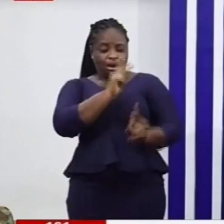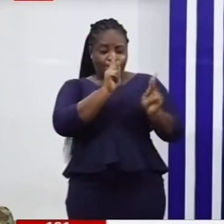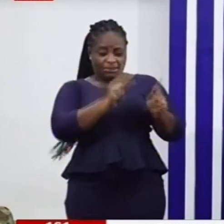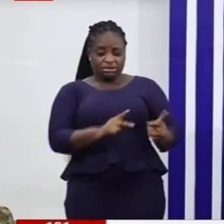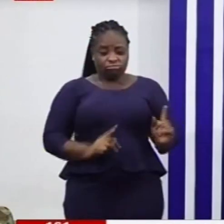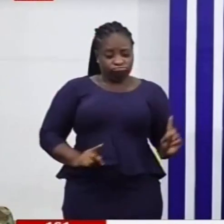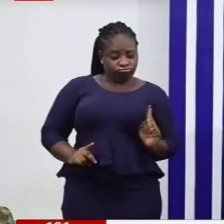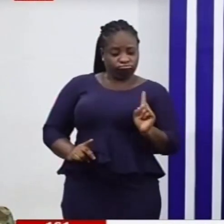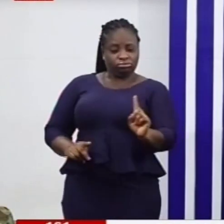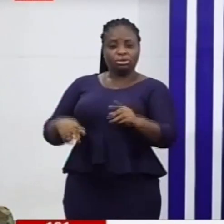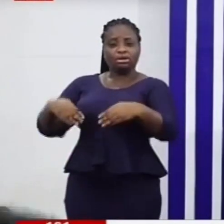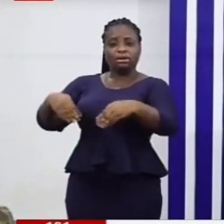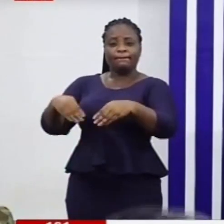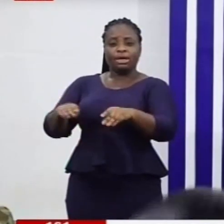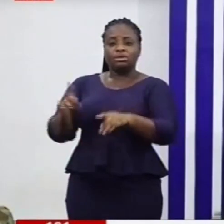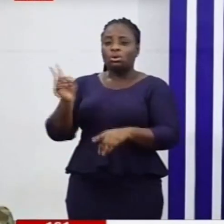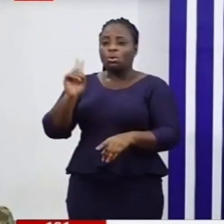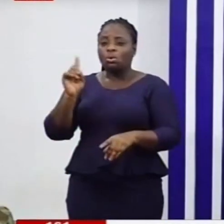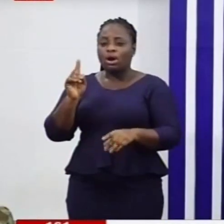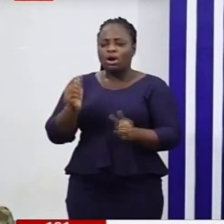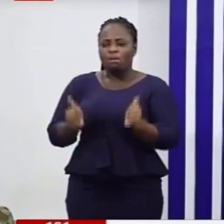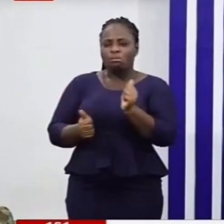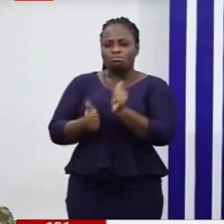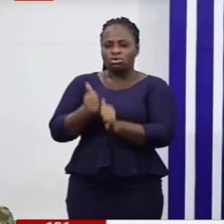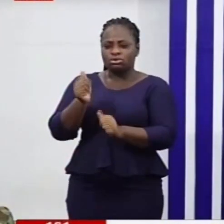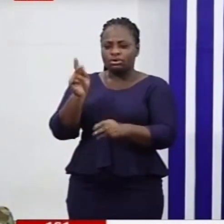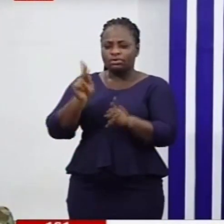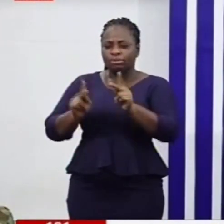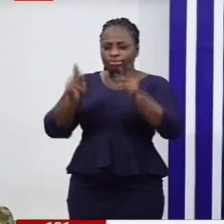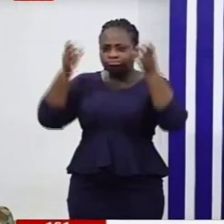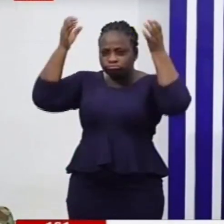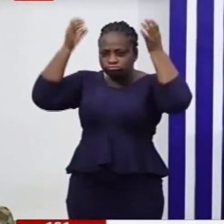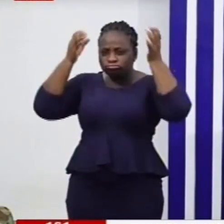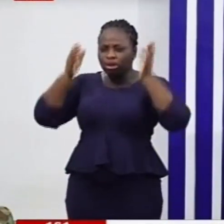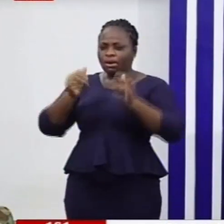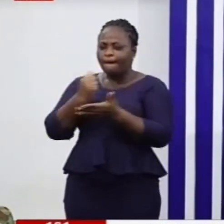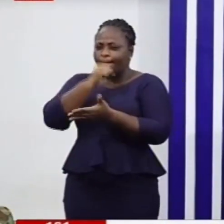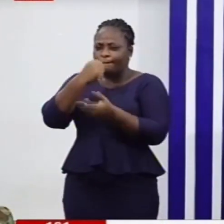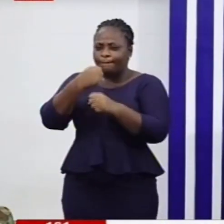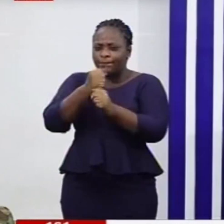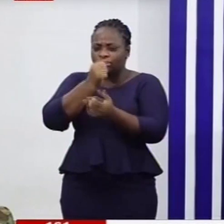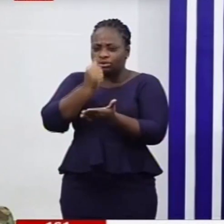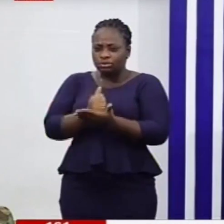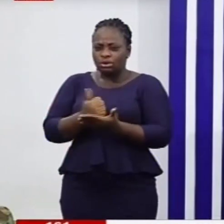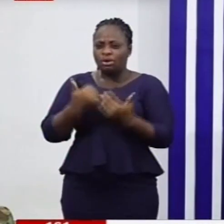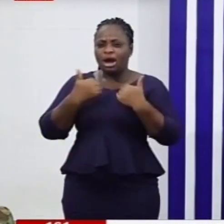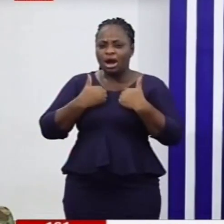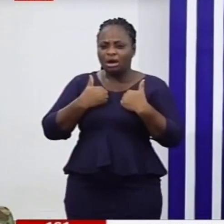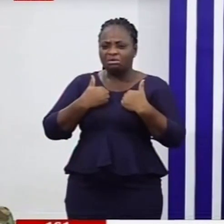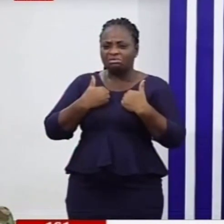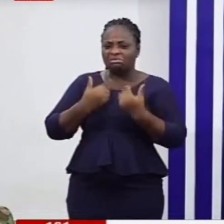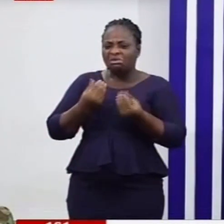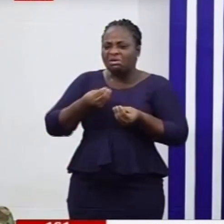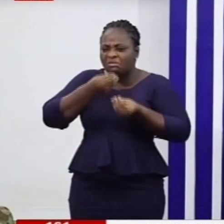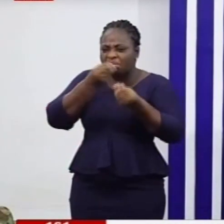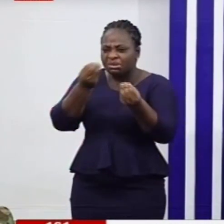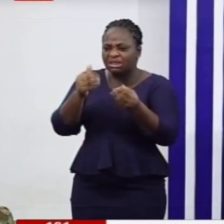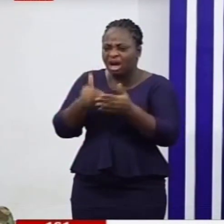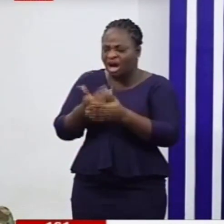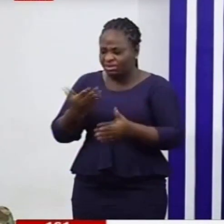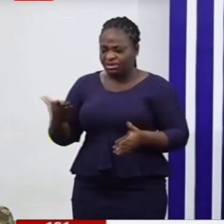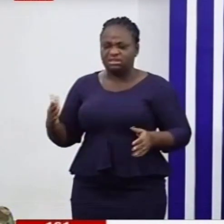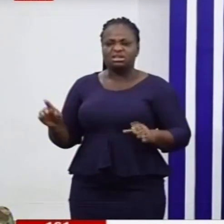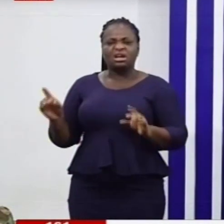the markets where we have most of our KIA to make sure that at least we have a forehand information on how things are